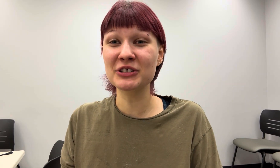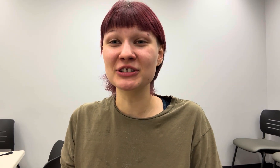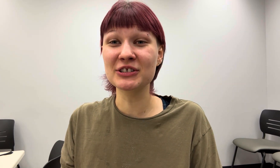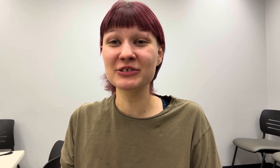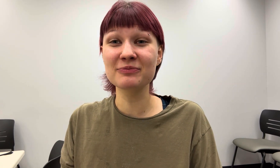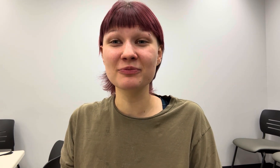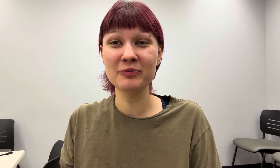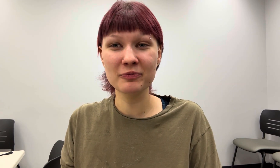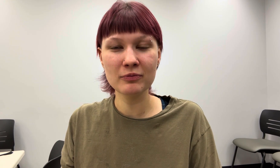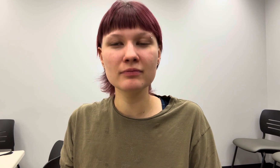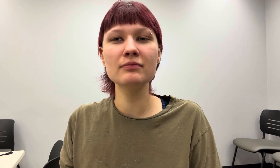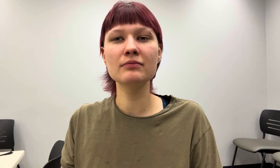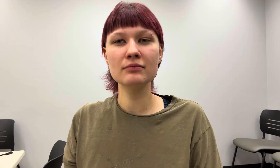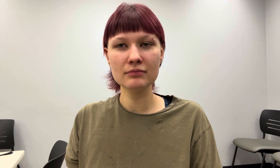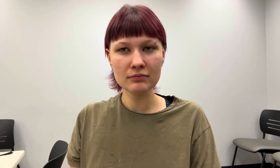expressions,